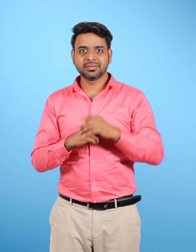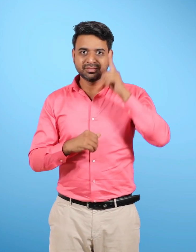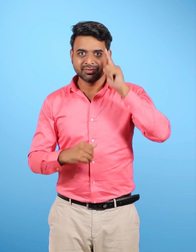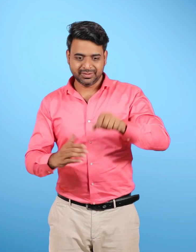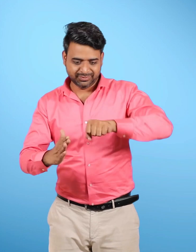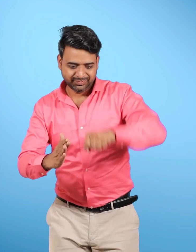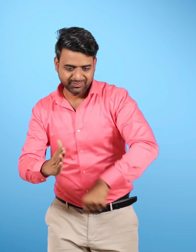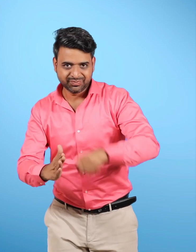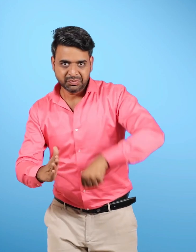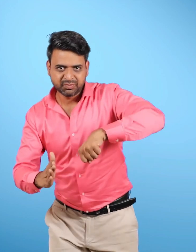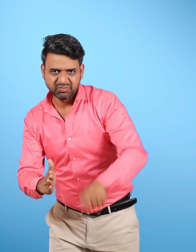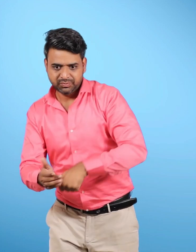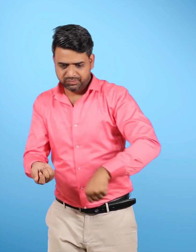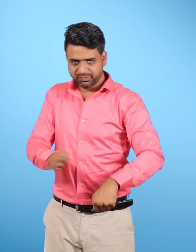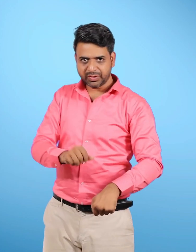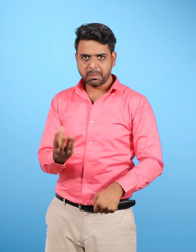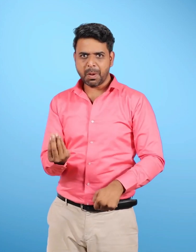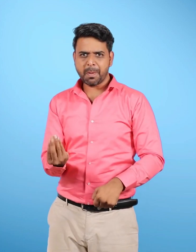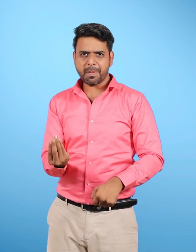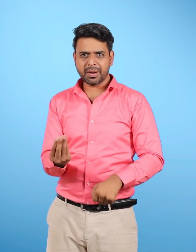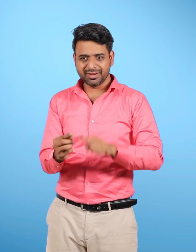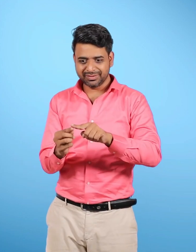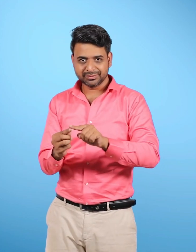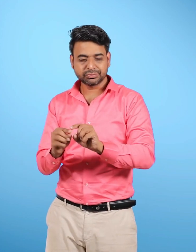that the electricity generated by portable generators